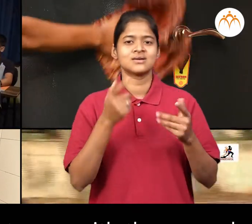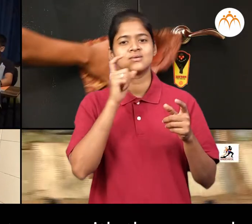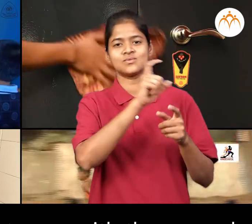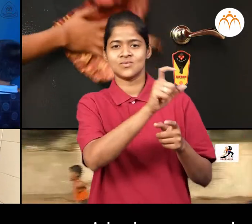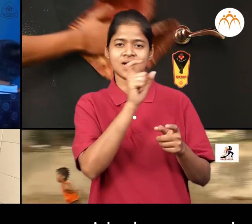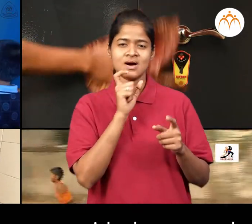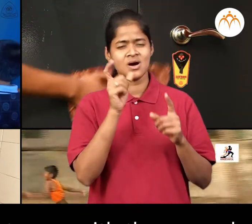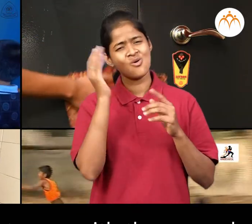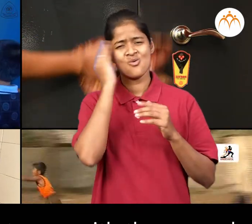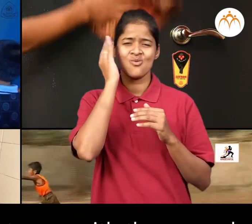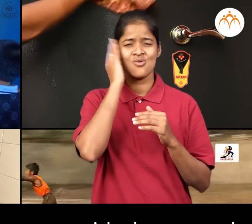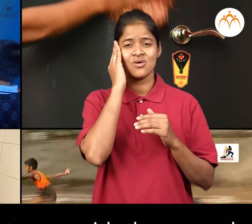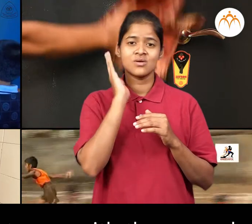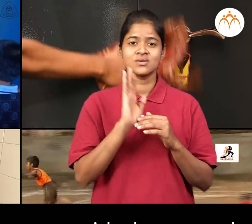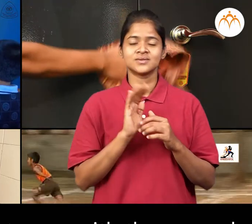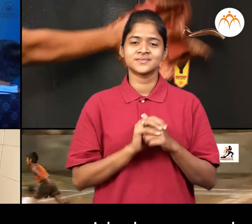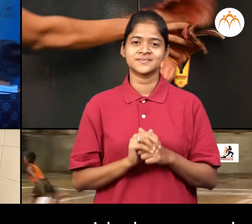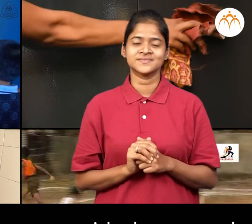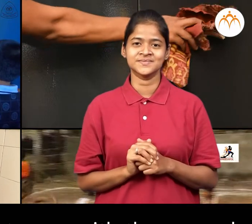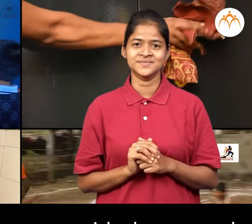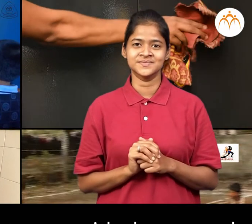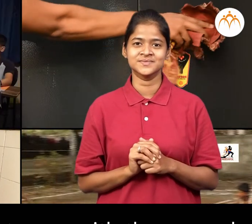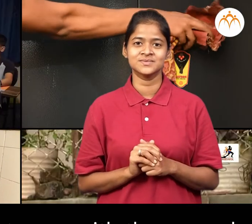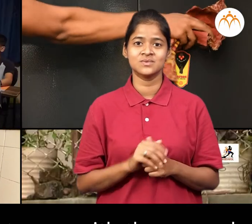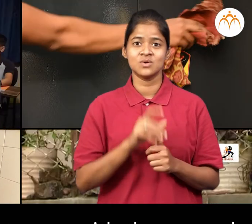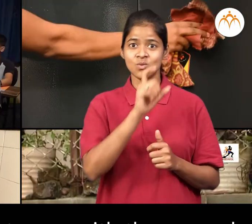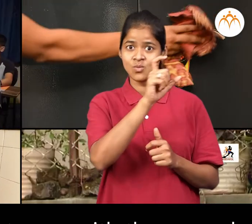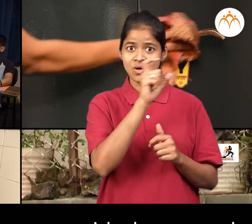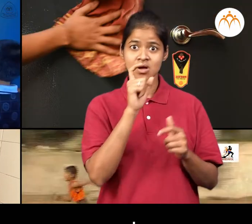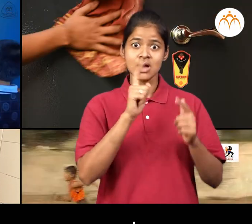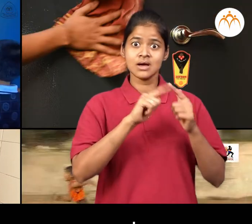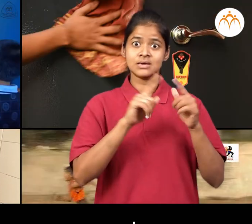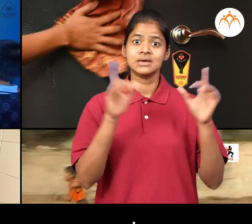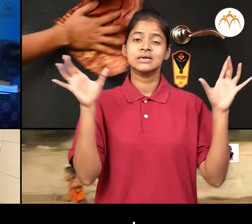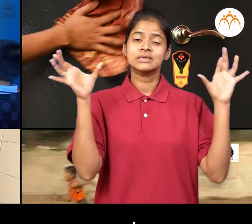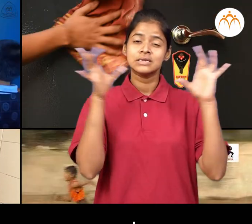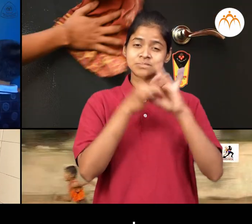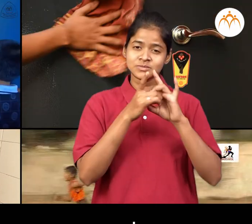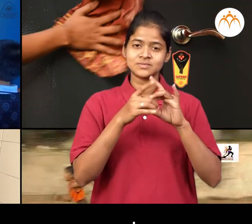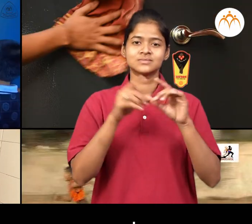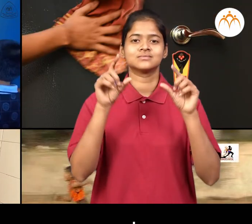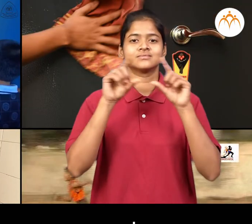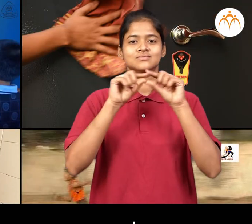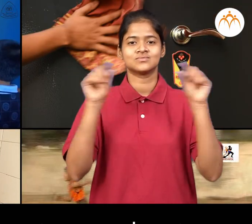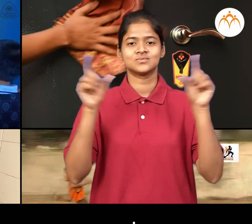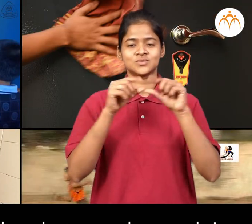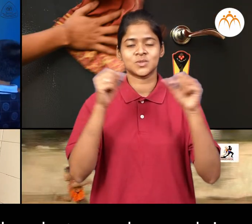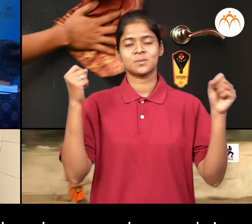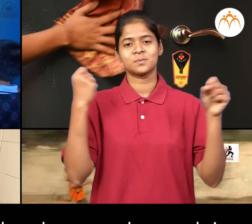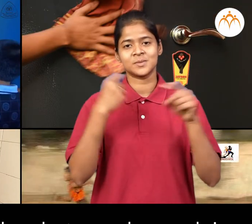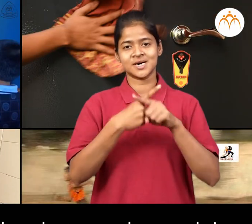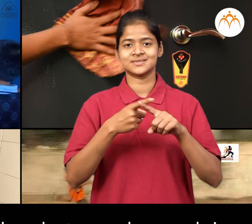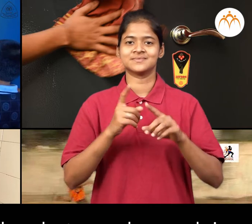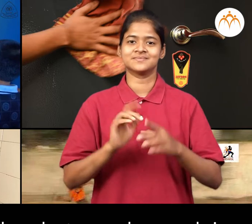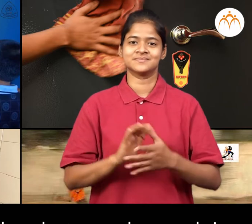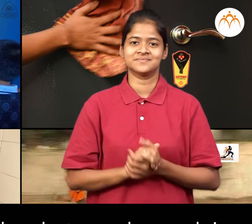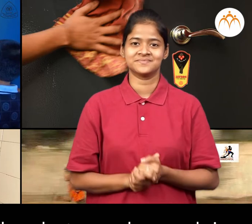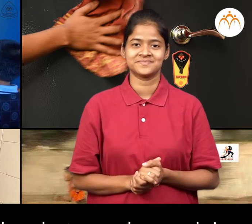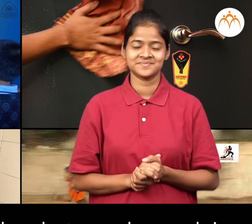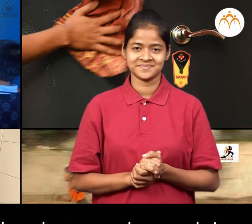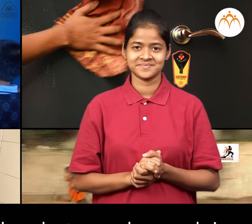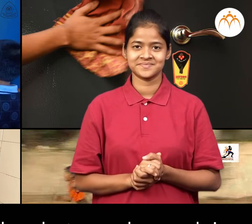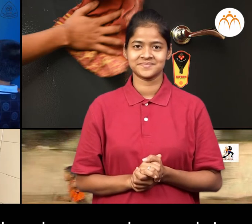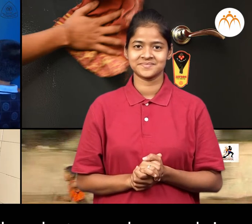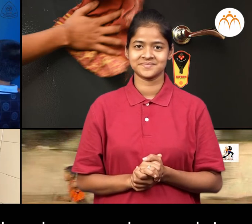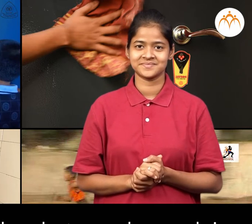Let us now make sentences with these words. Let us make sentences about what these people